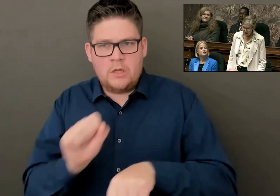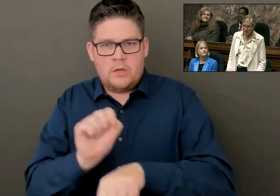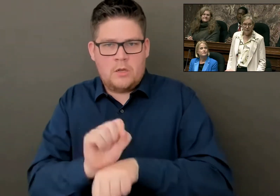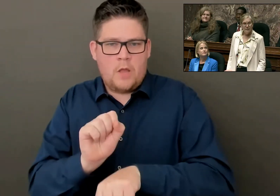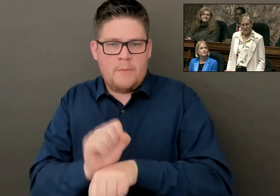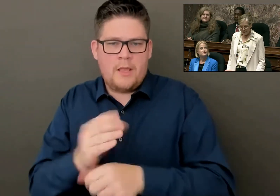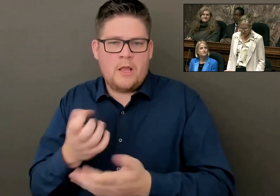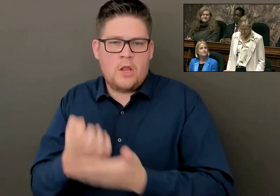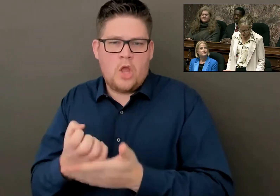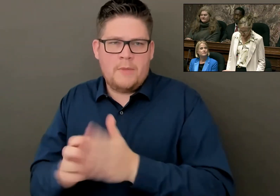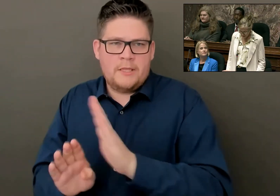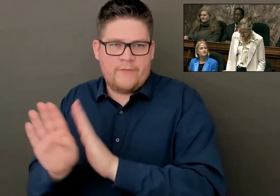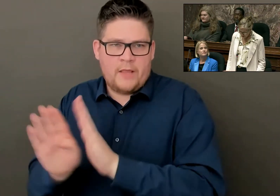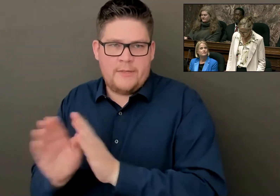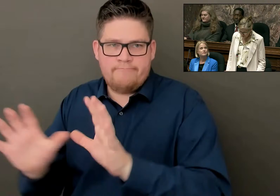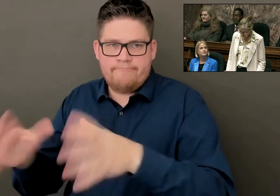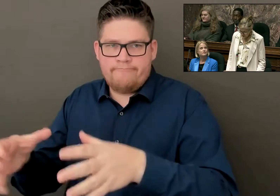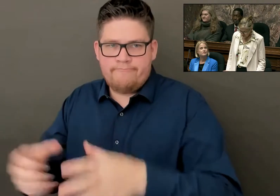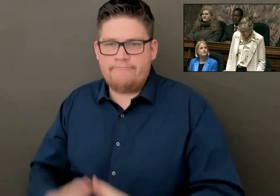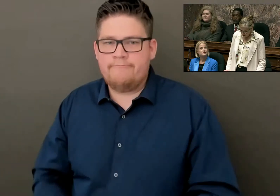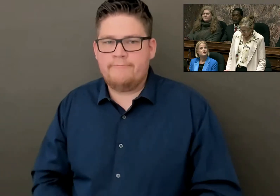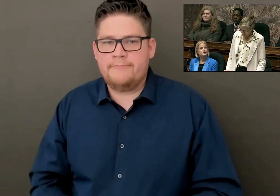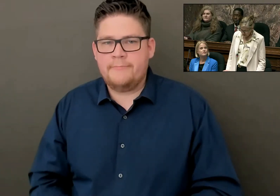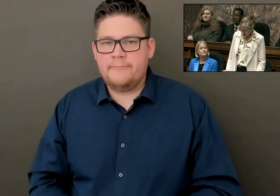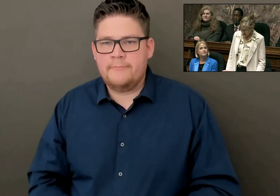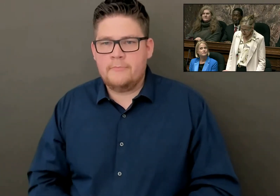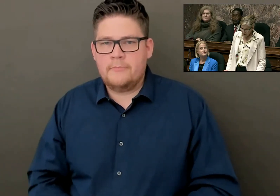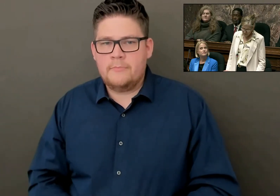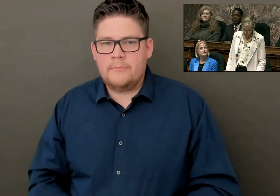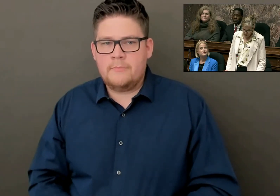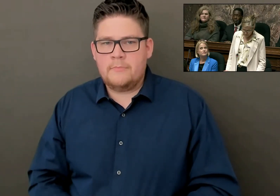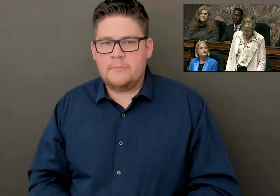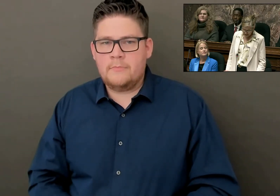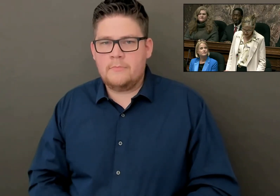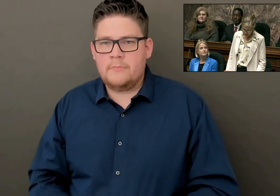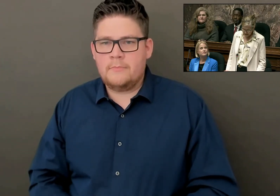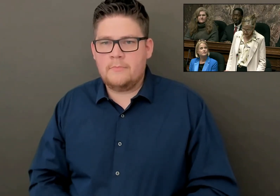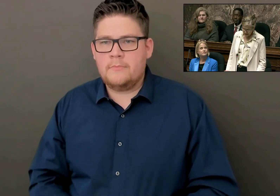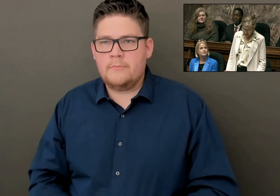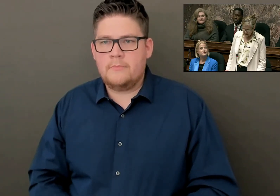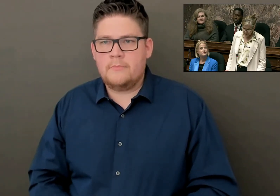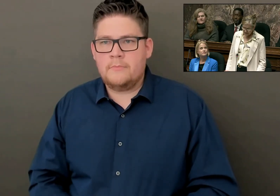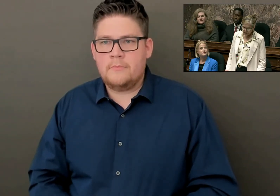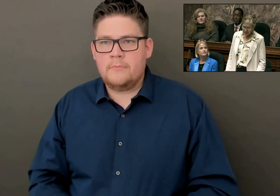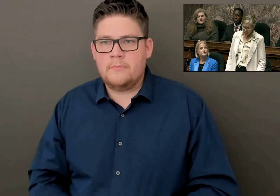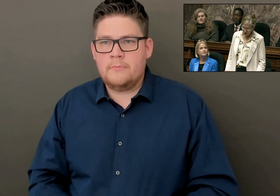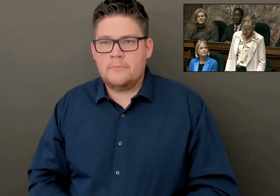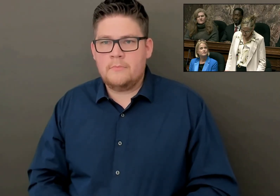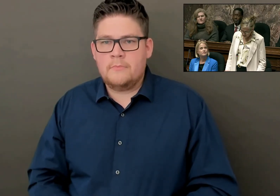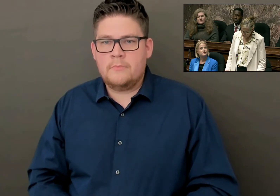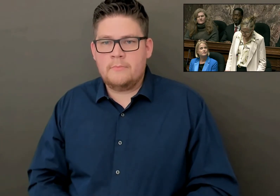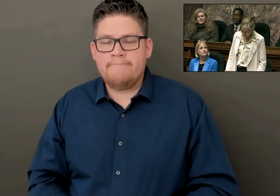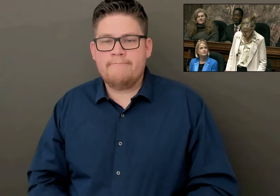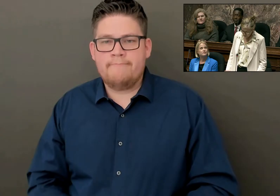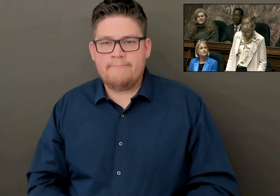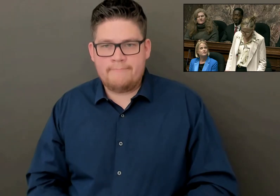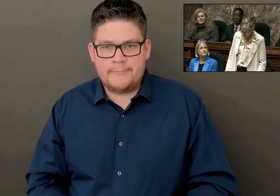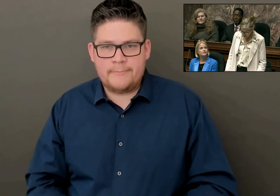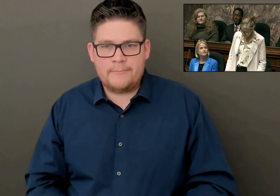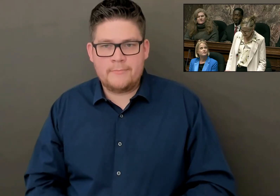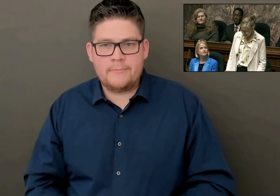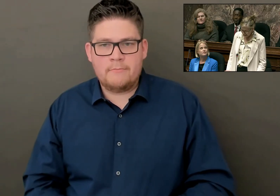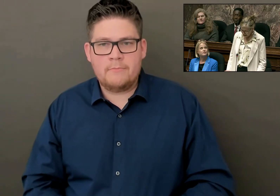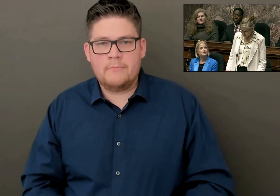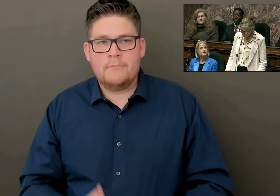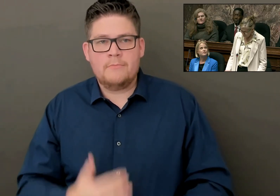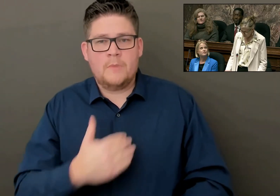Thank you, Mr. Speaker. The member opposite is leaning on rhetoric rather than